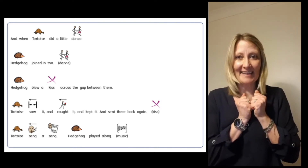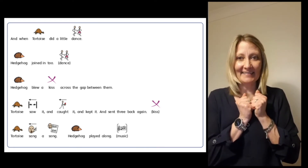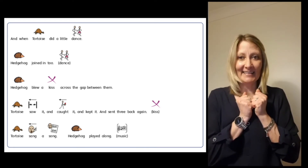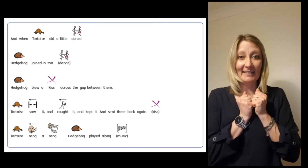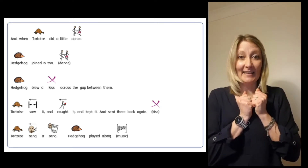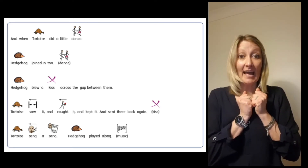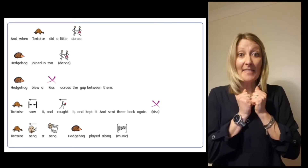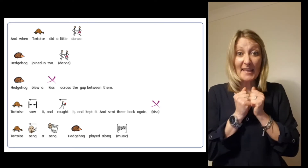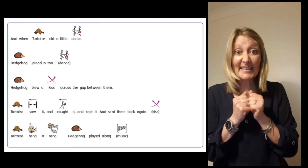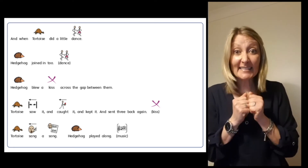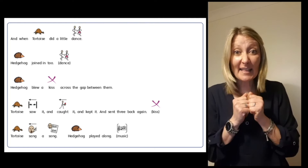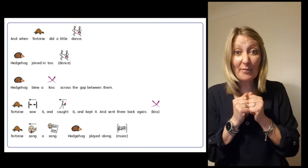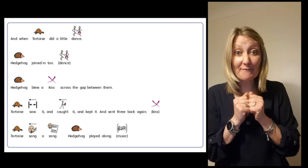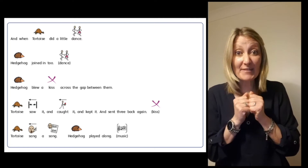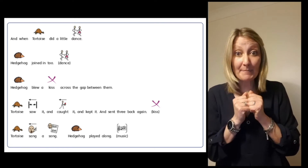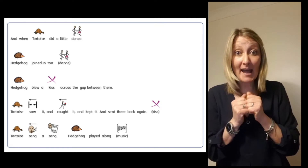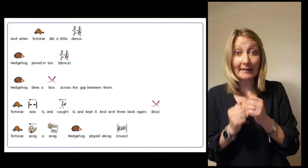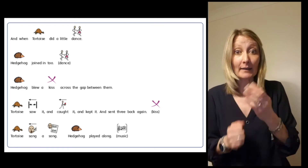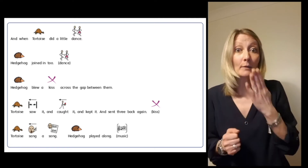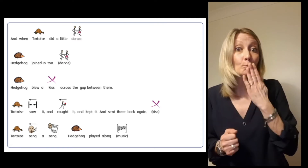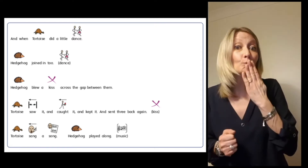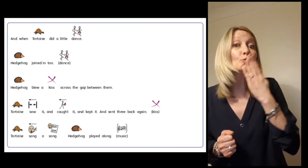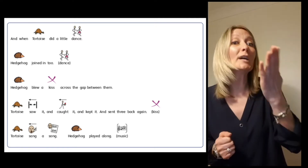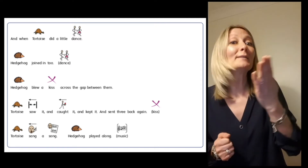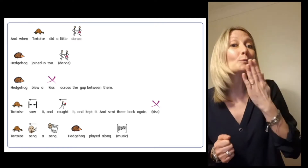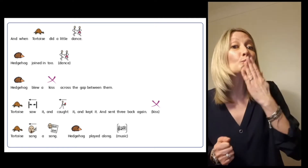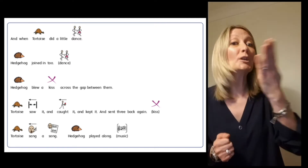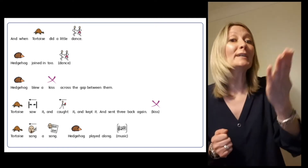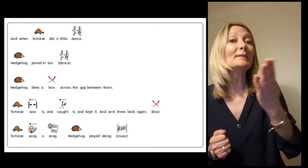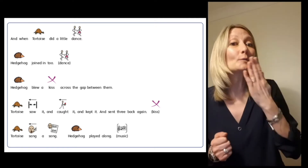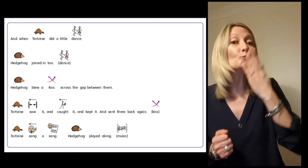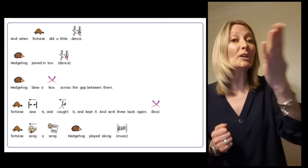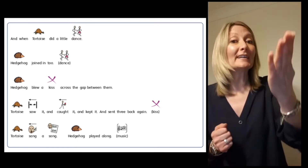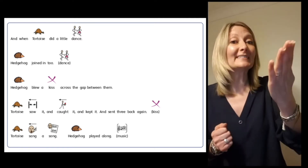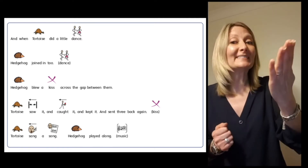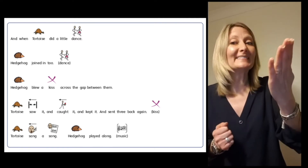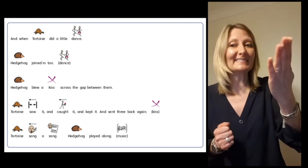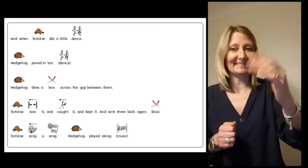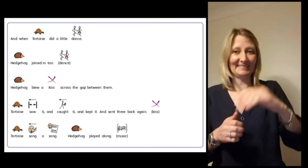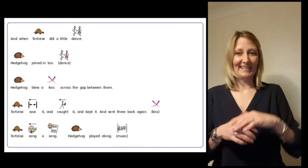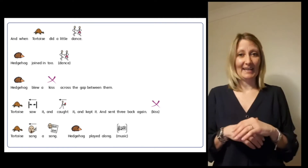there. And then he sent 3 back. Mwah, mwah, mwah.